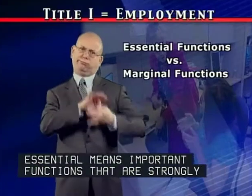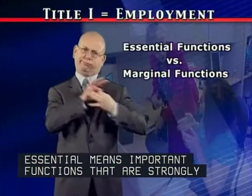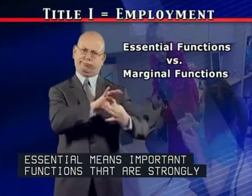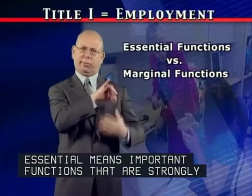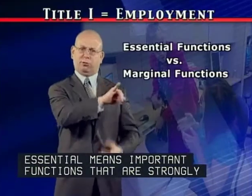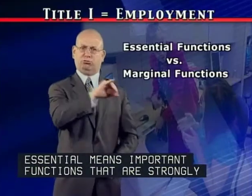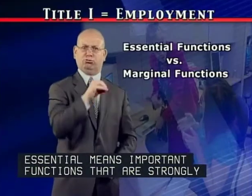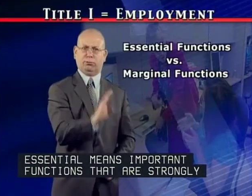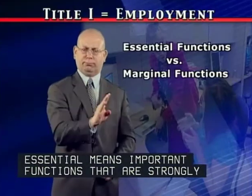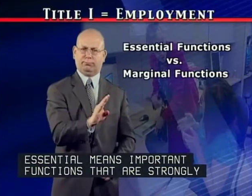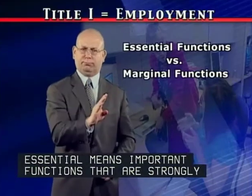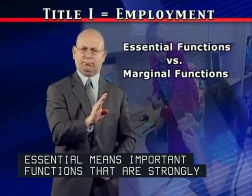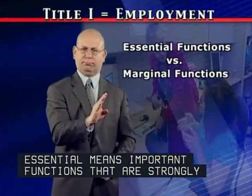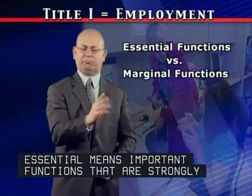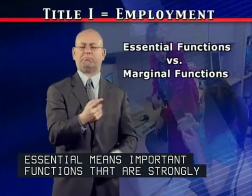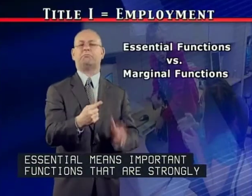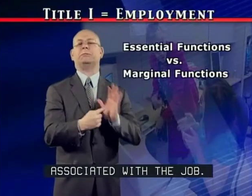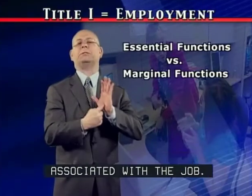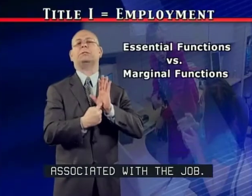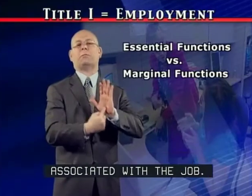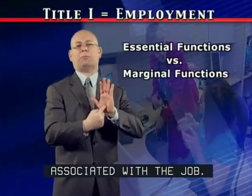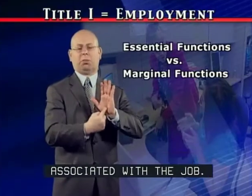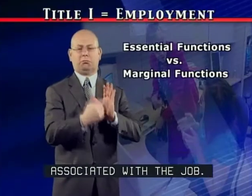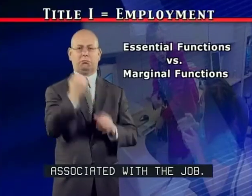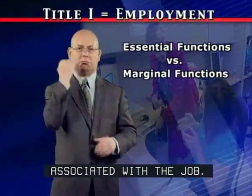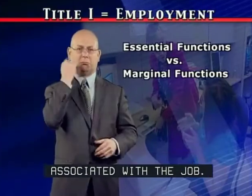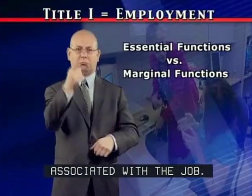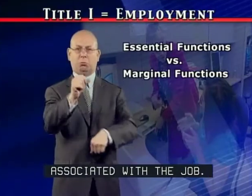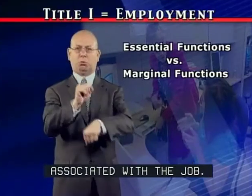Essential means important functions that are strongly associated with the job.